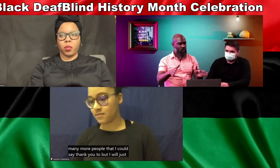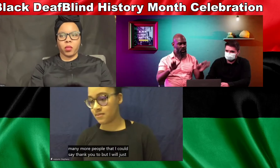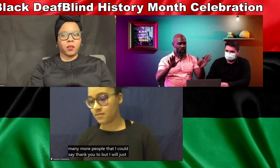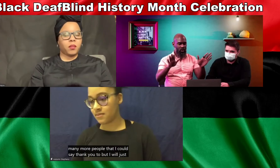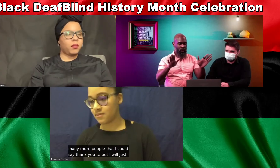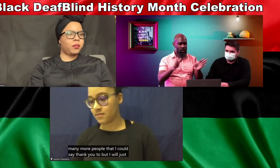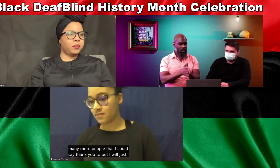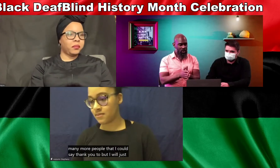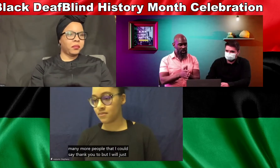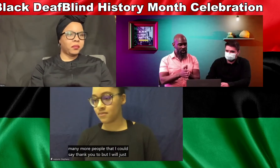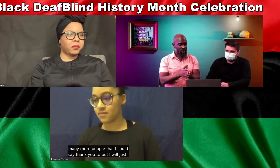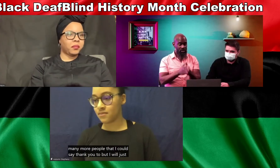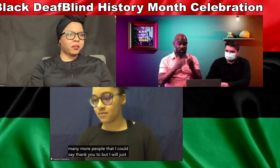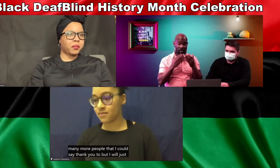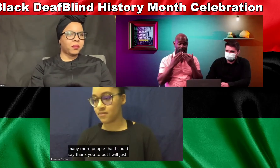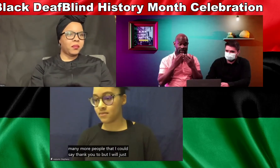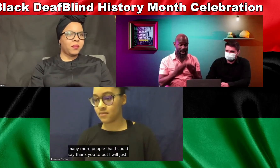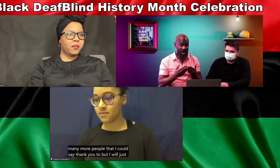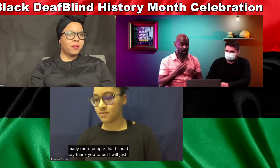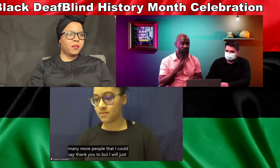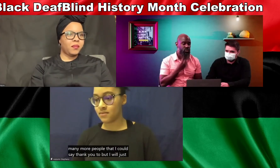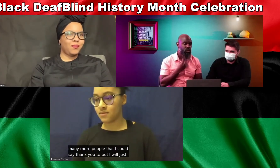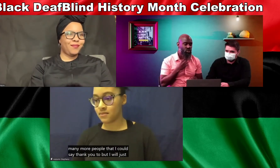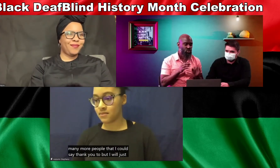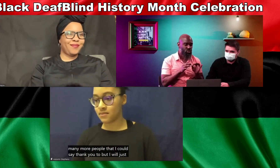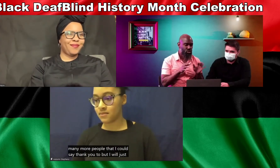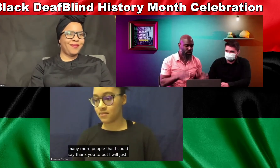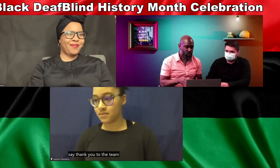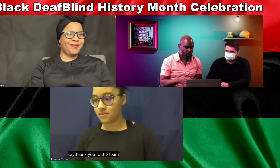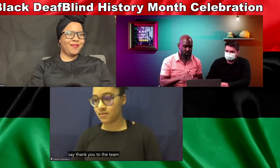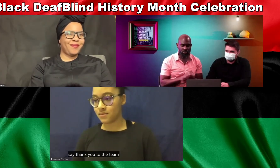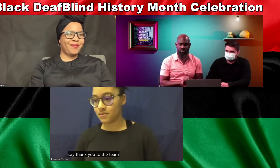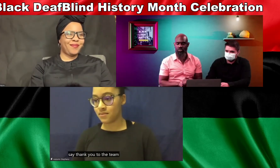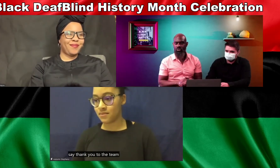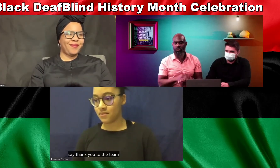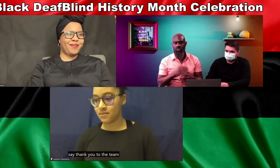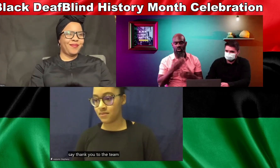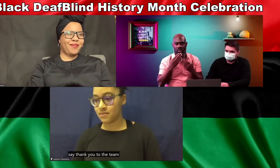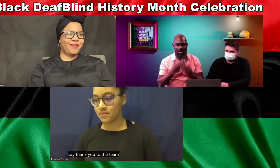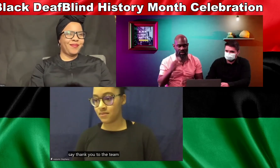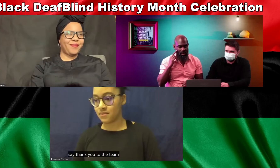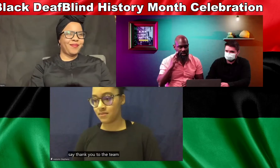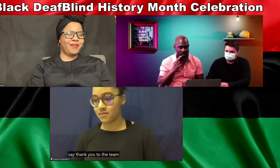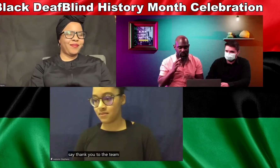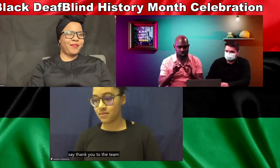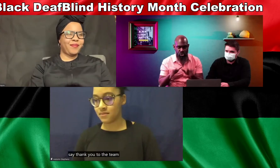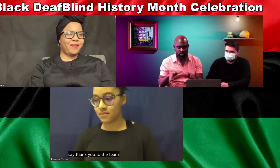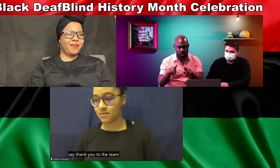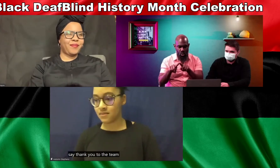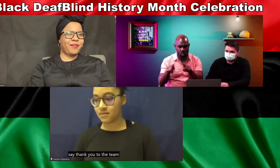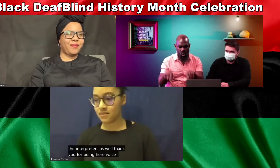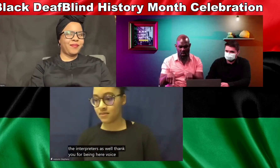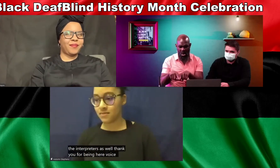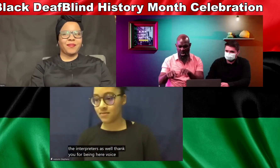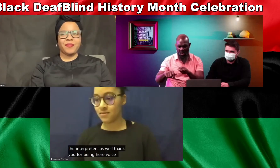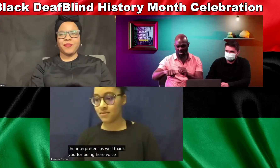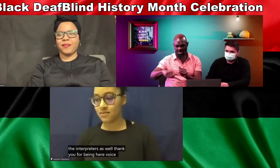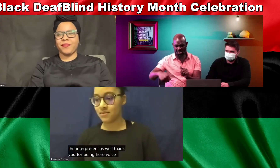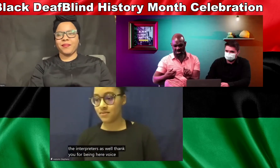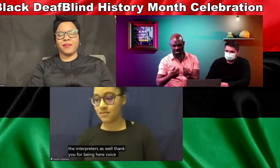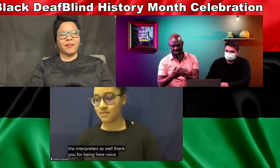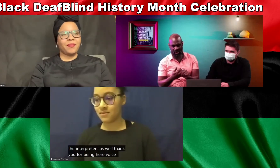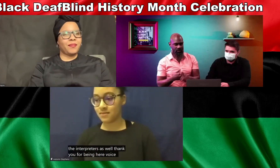to the team, the interpreters as well. Thank you for being here. Voice interpreters in addition, and